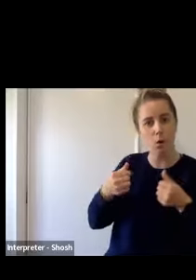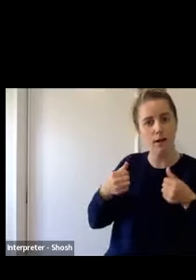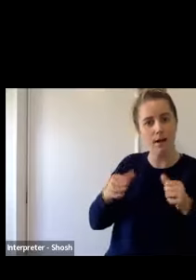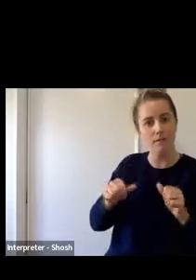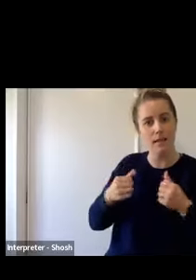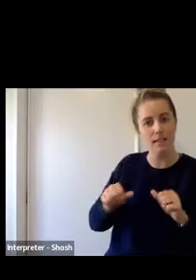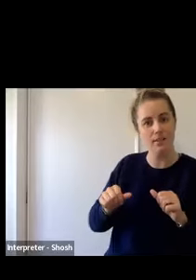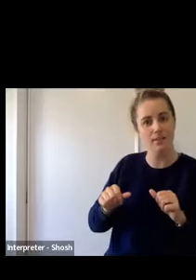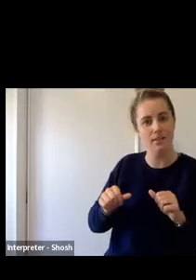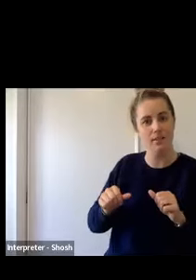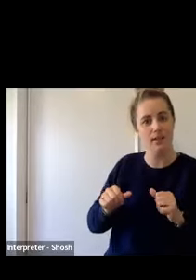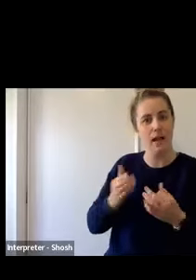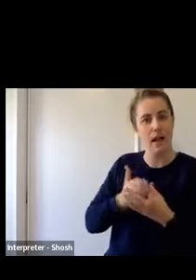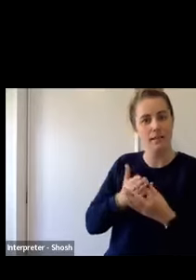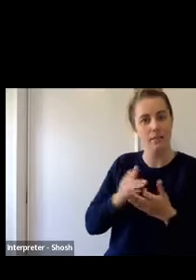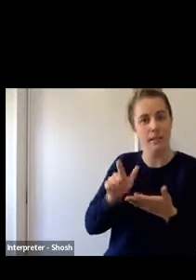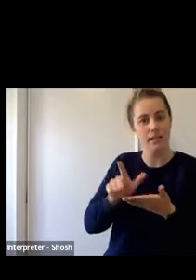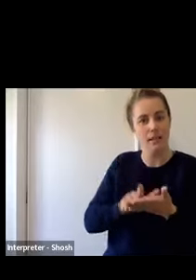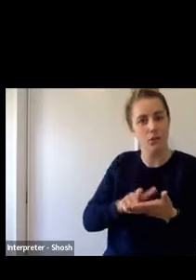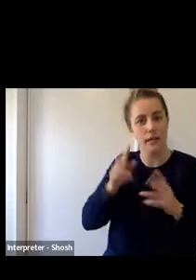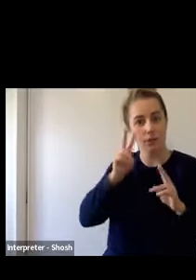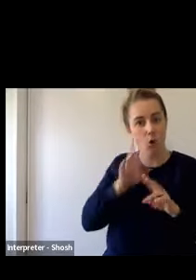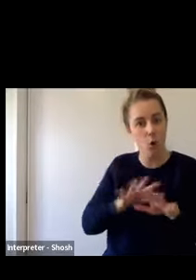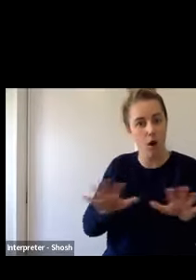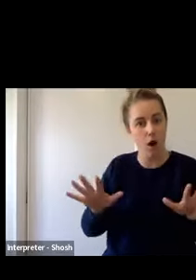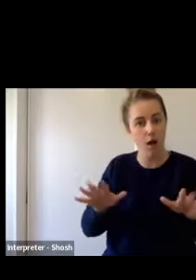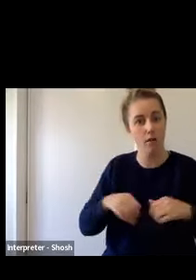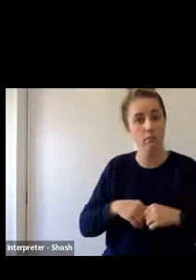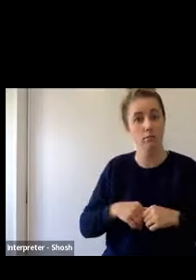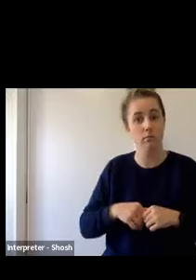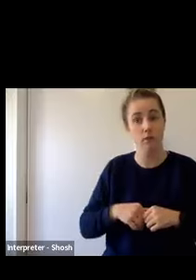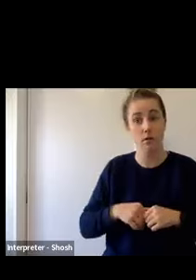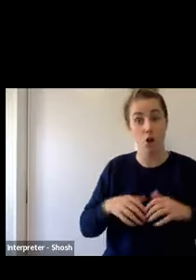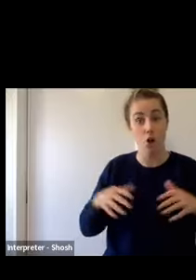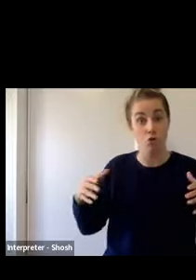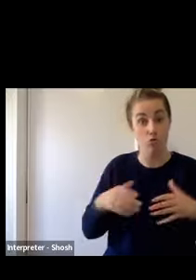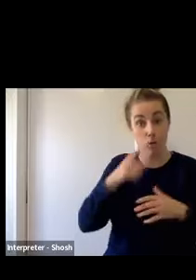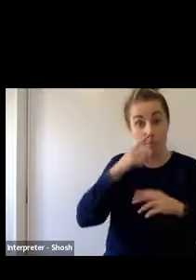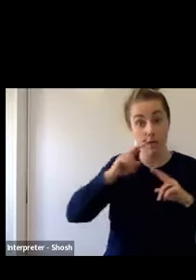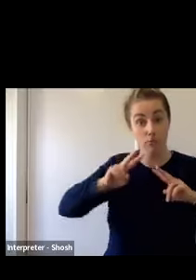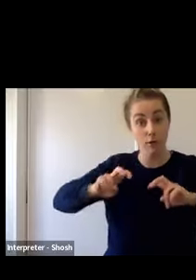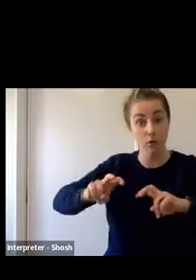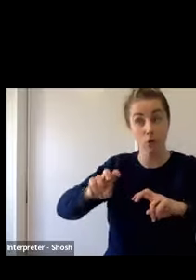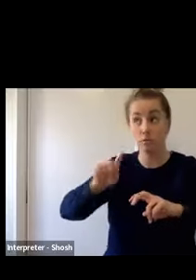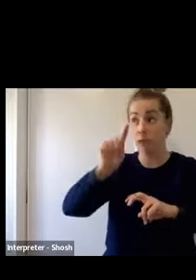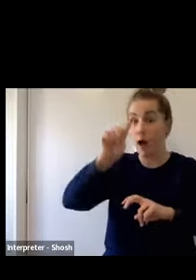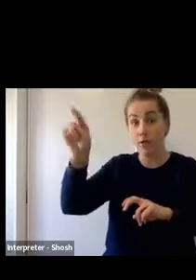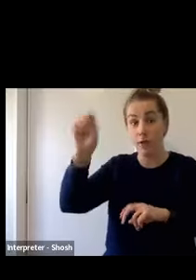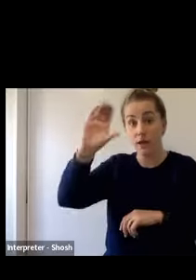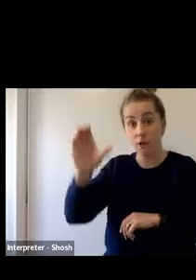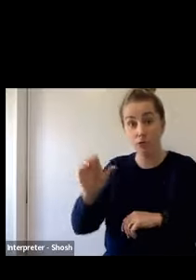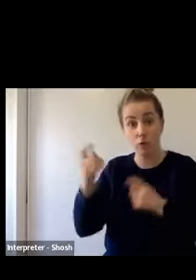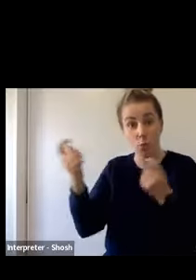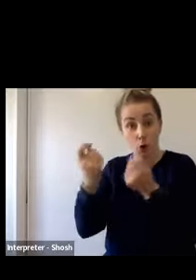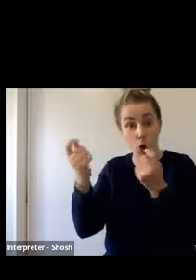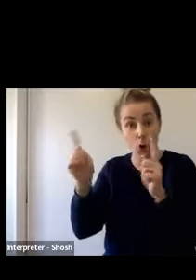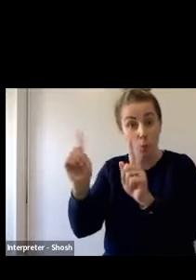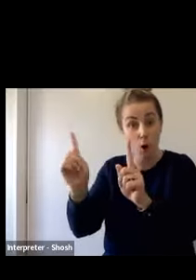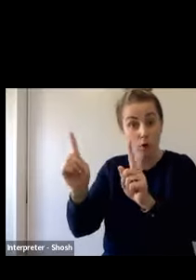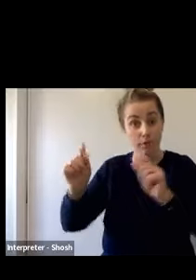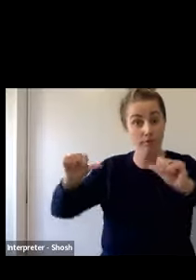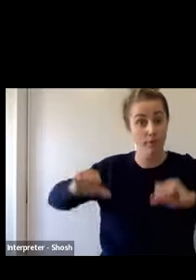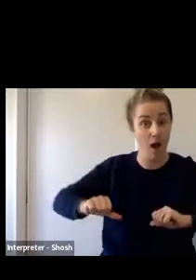accessibility legislation looks like. You know, such a group could research what has worked well in other countries. And honestly,